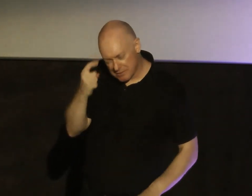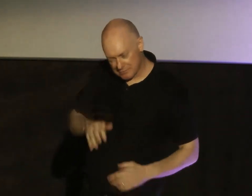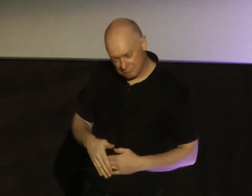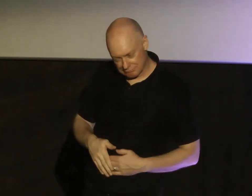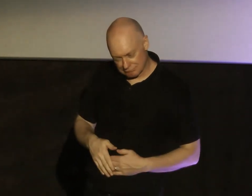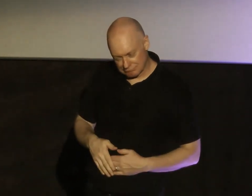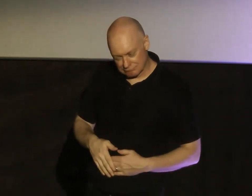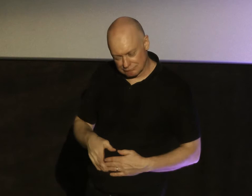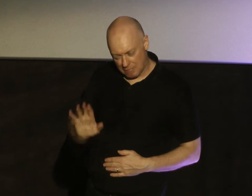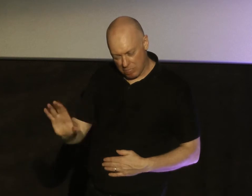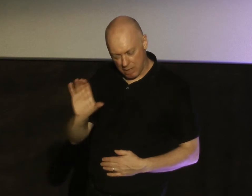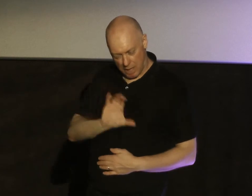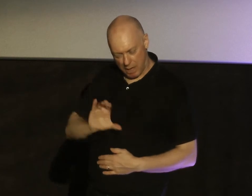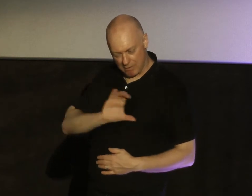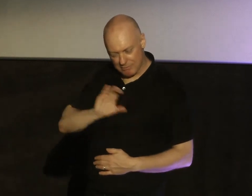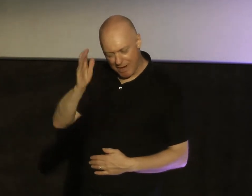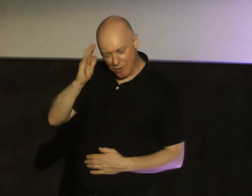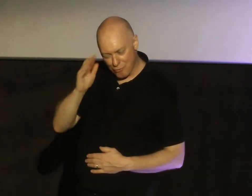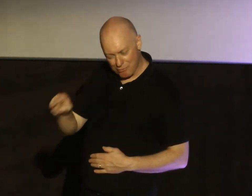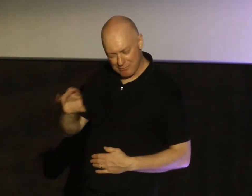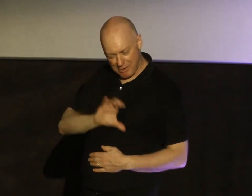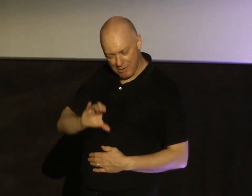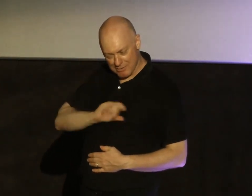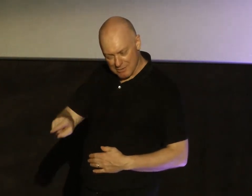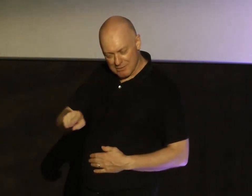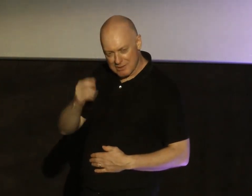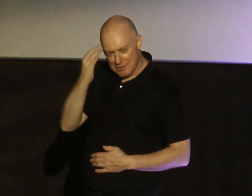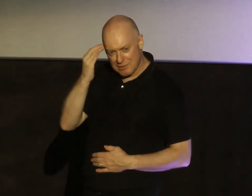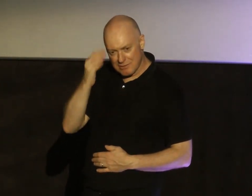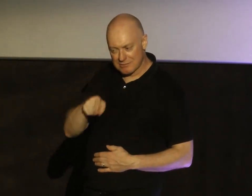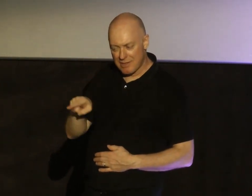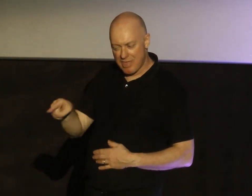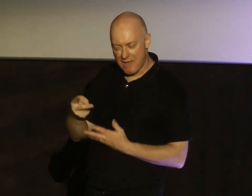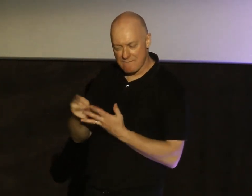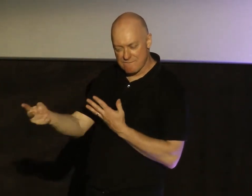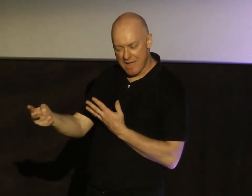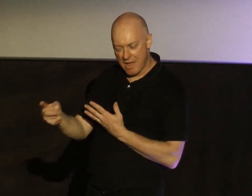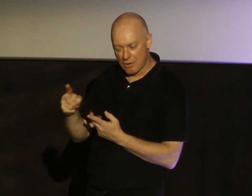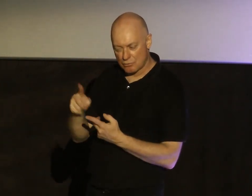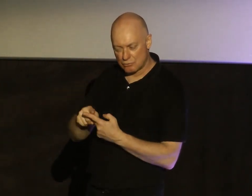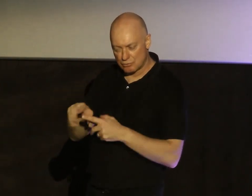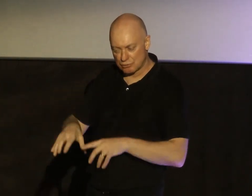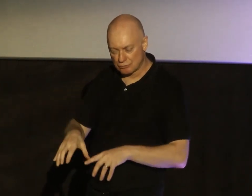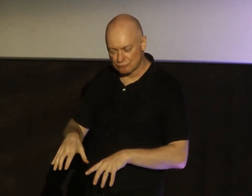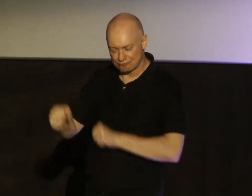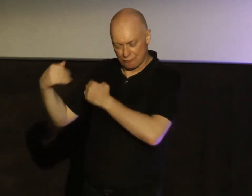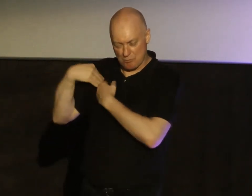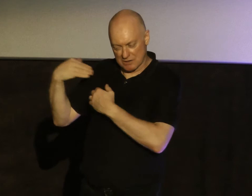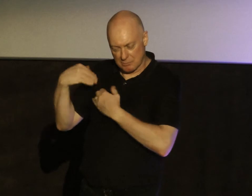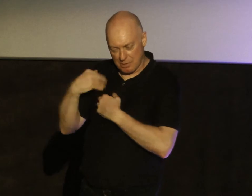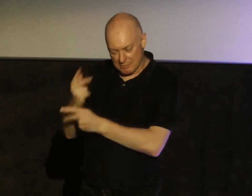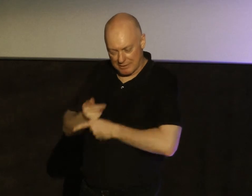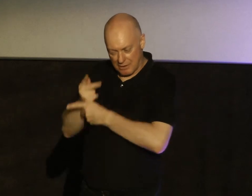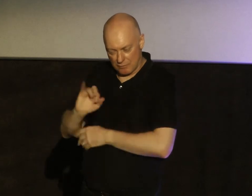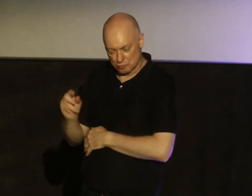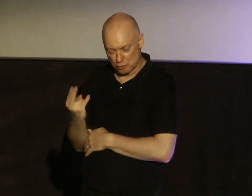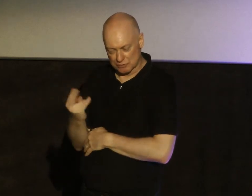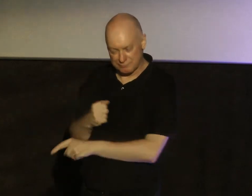the character of his sons, and he knows that they have failed to take care of Joseph in the past, and he doesn't